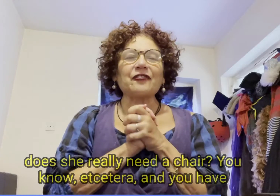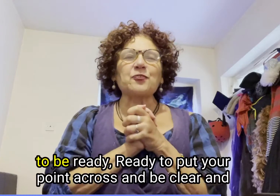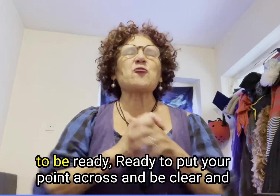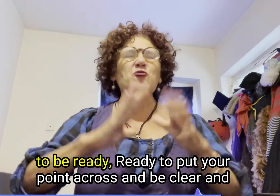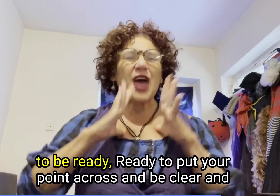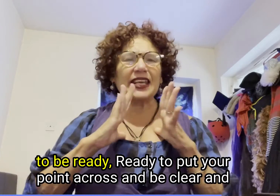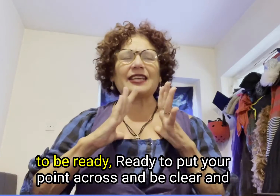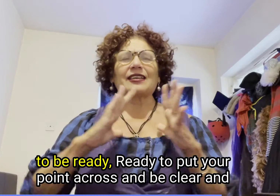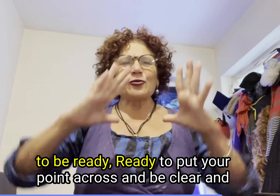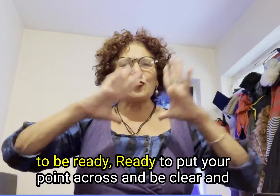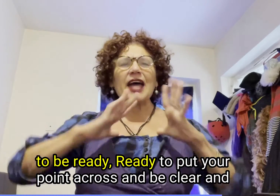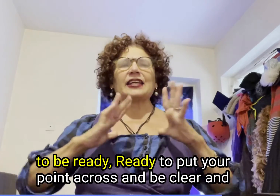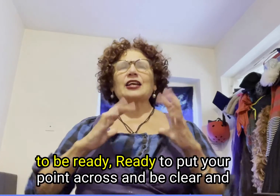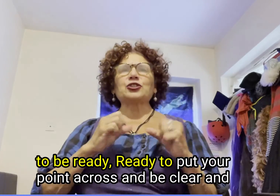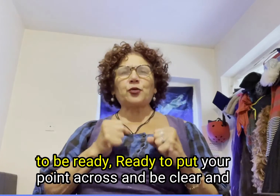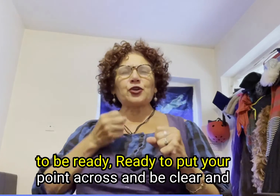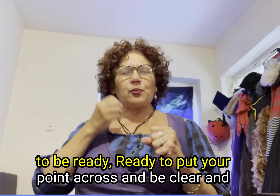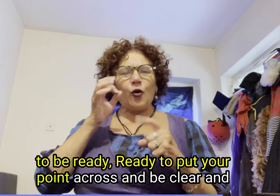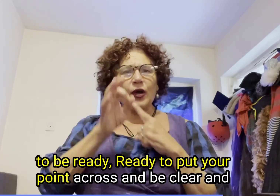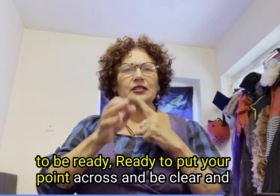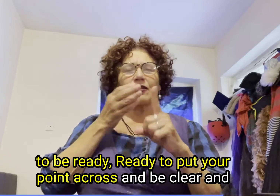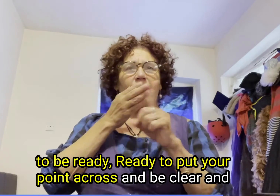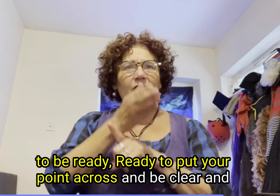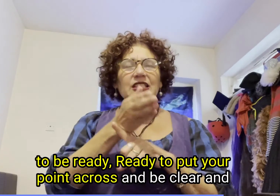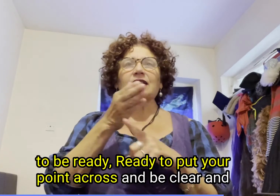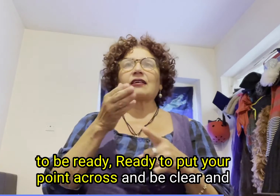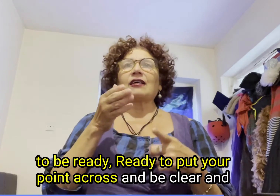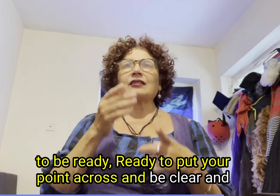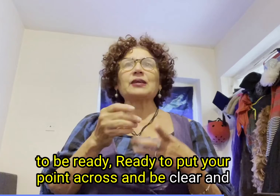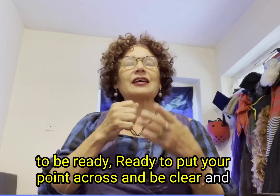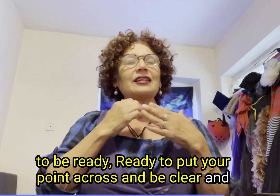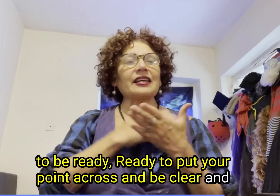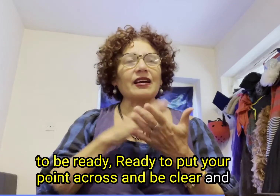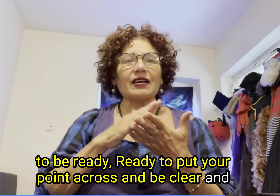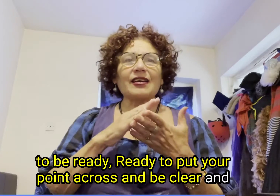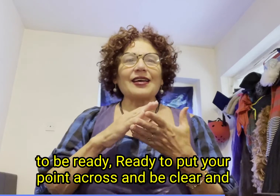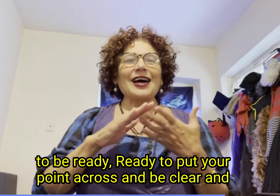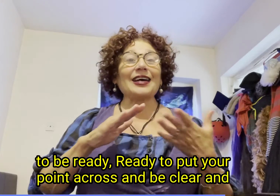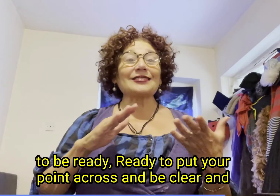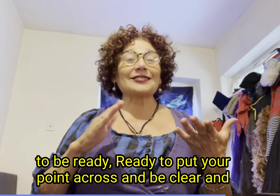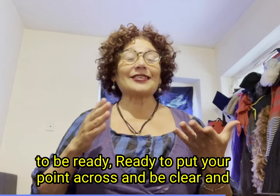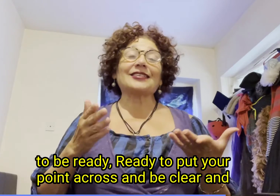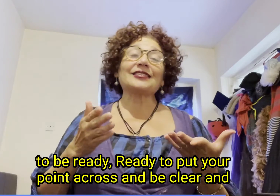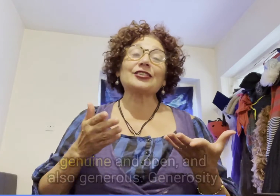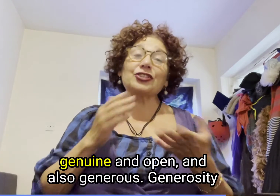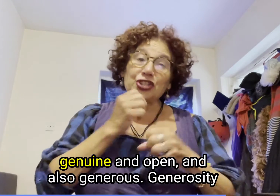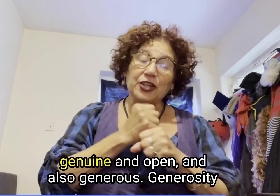be ready to put your point across and be clear and